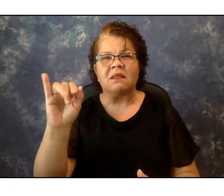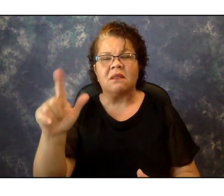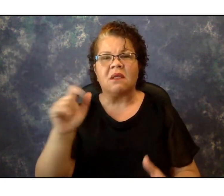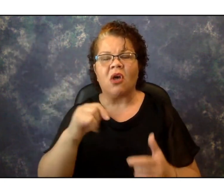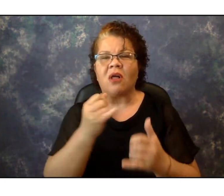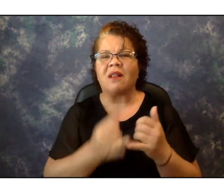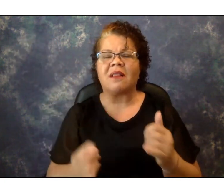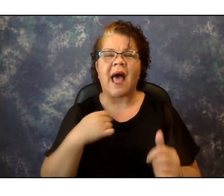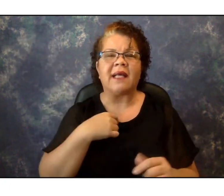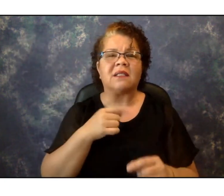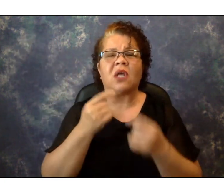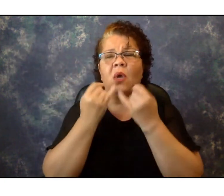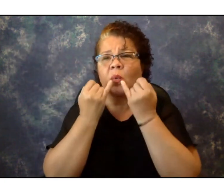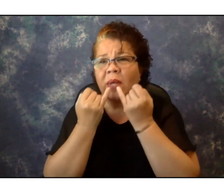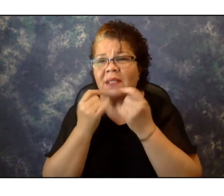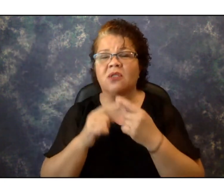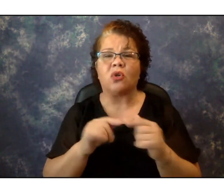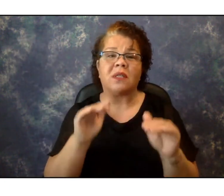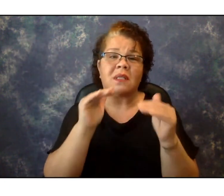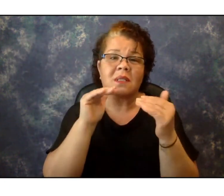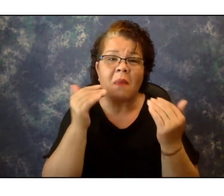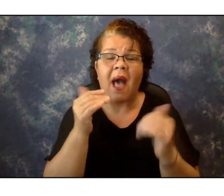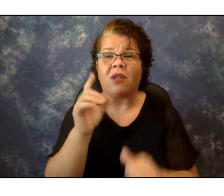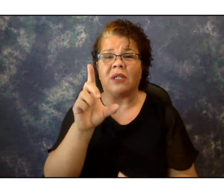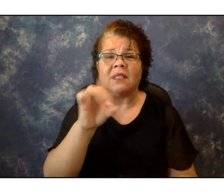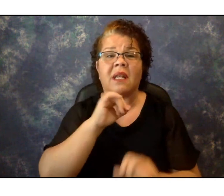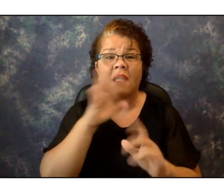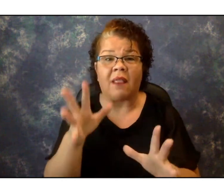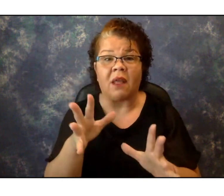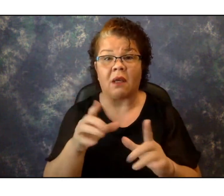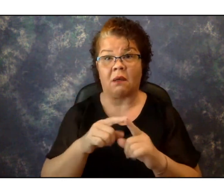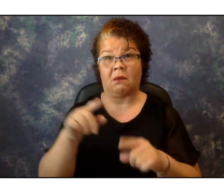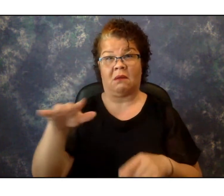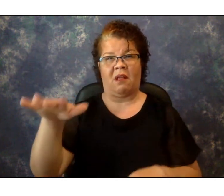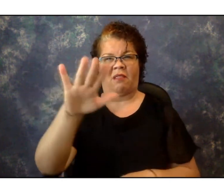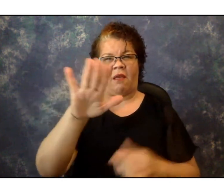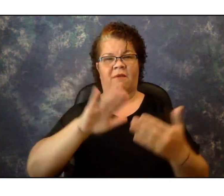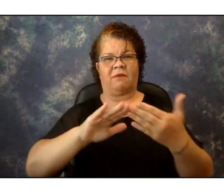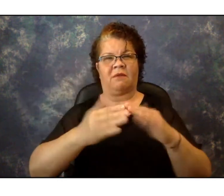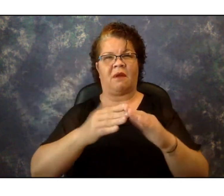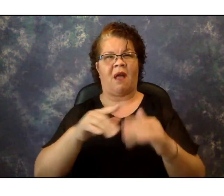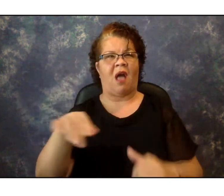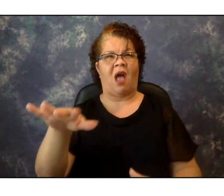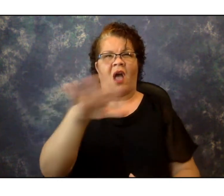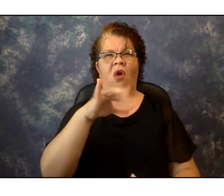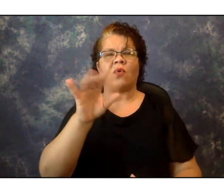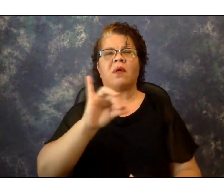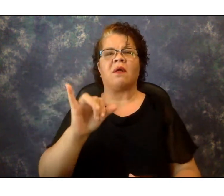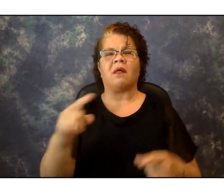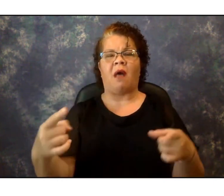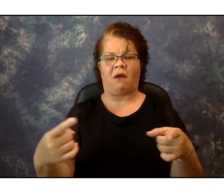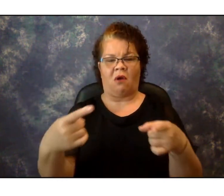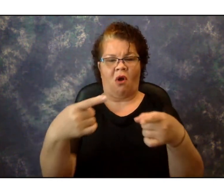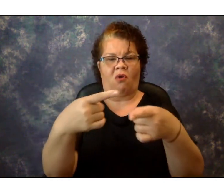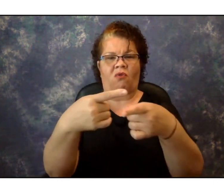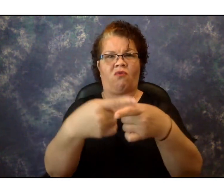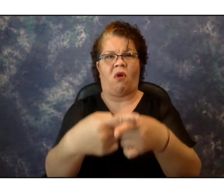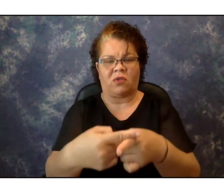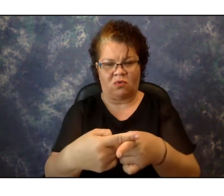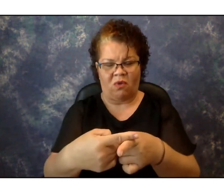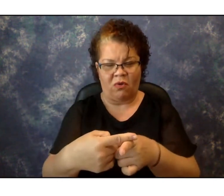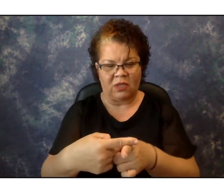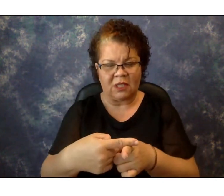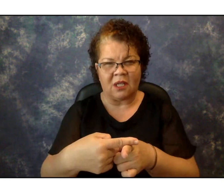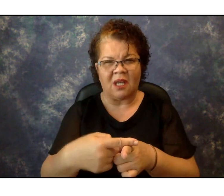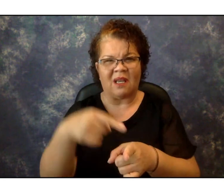or did nothing. Money more a crossroads than the crossroads be. Its gnarled